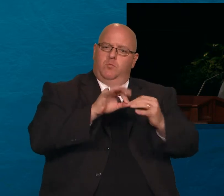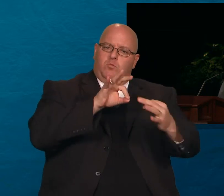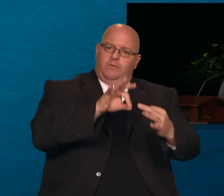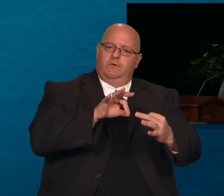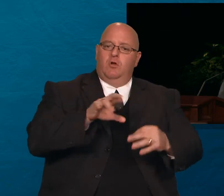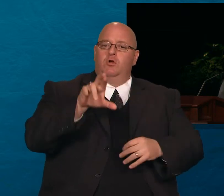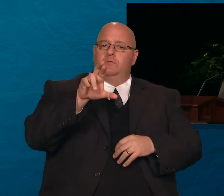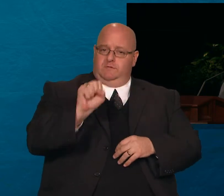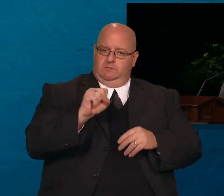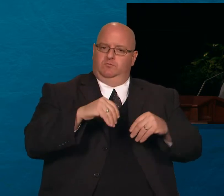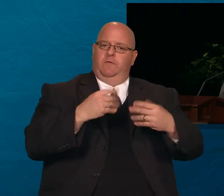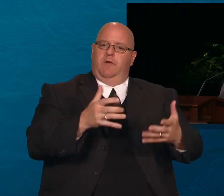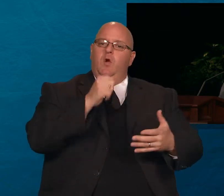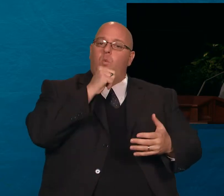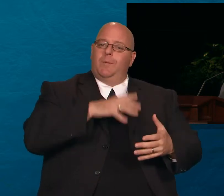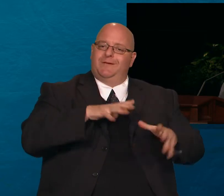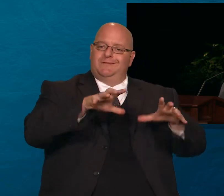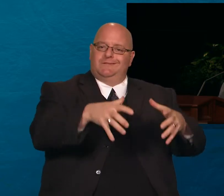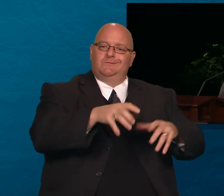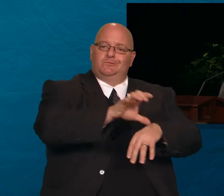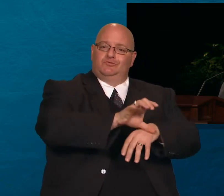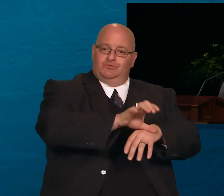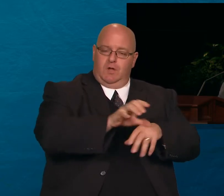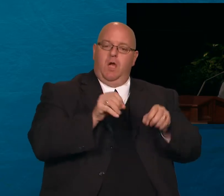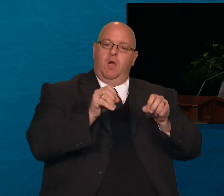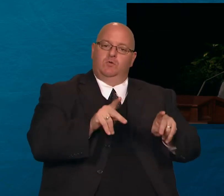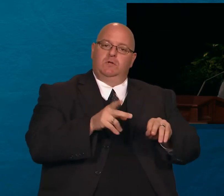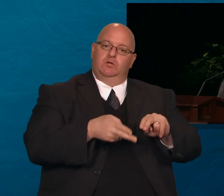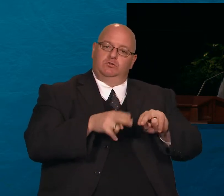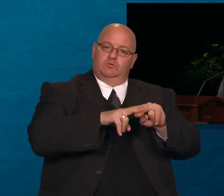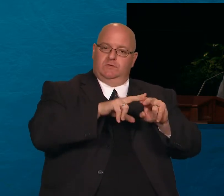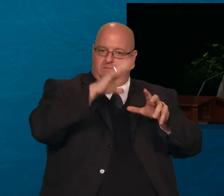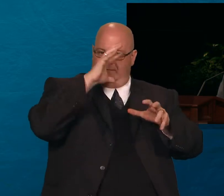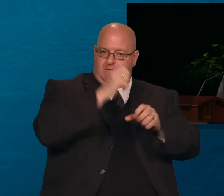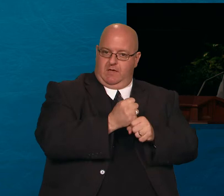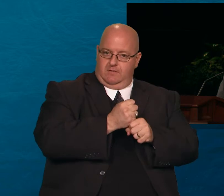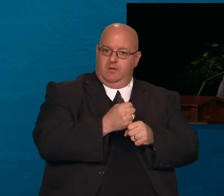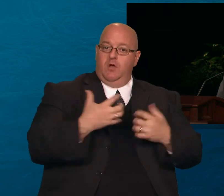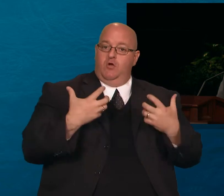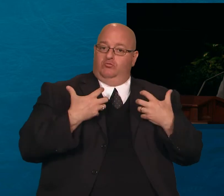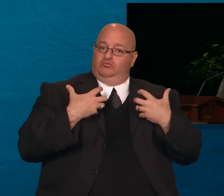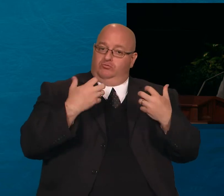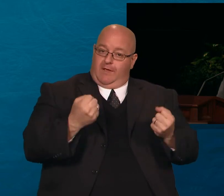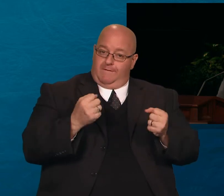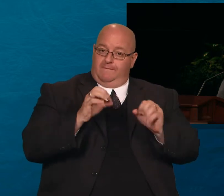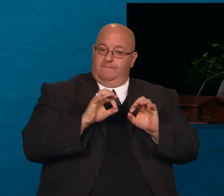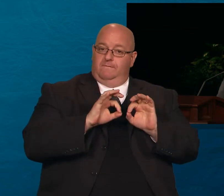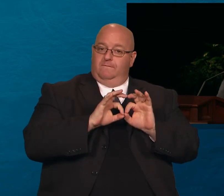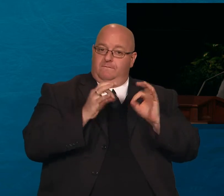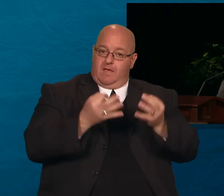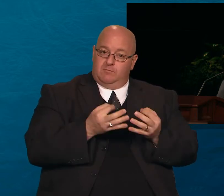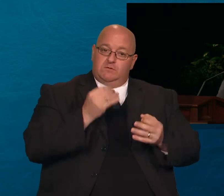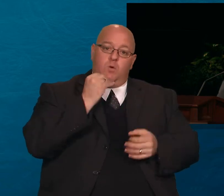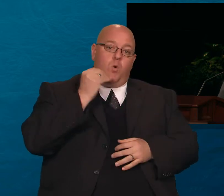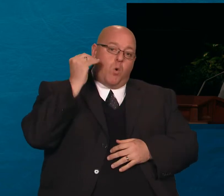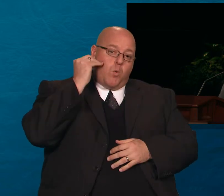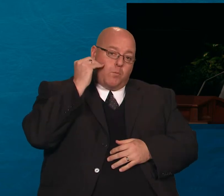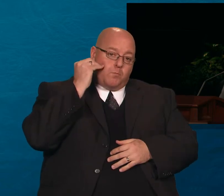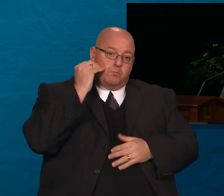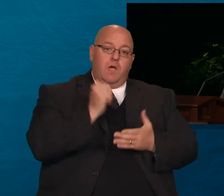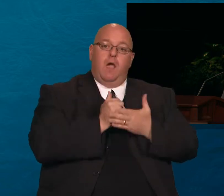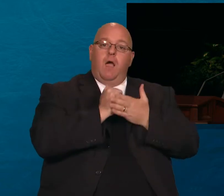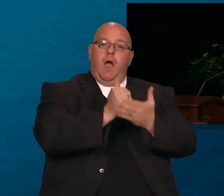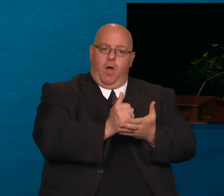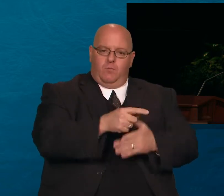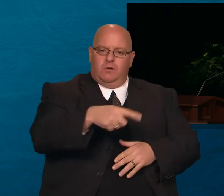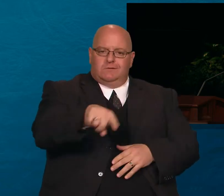Relief Society meeting provides the women of the church an opportunity to increase their faith, strengthen their families and homes, and help